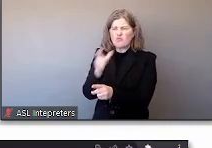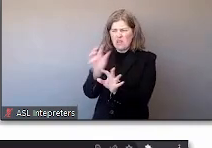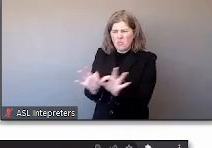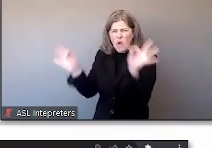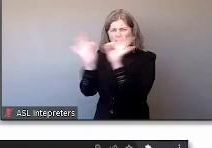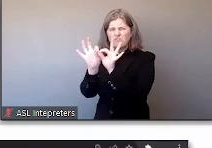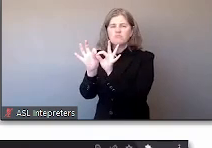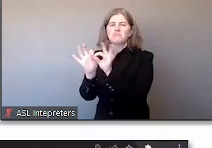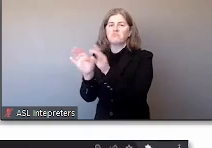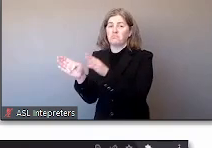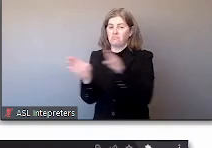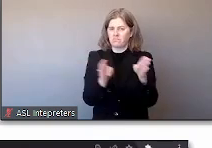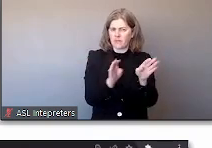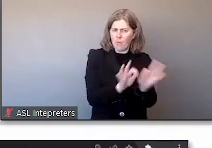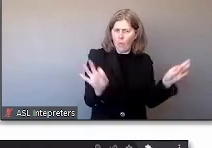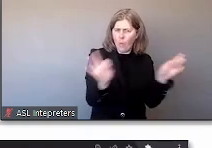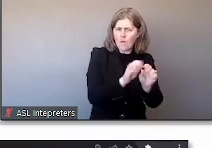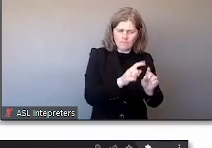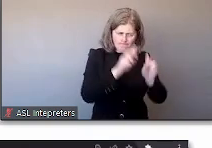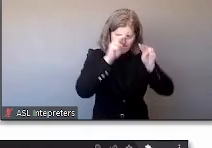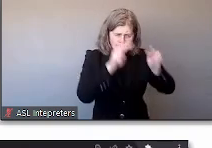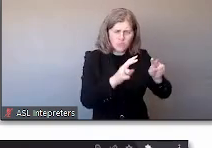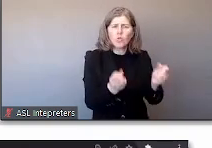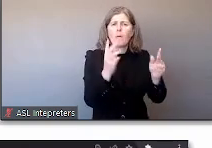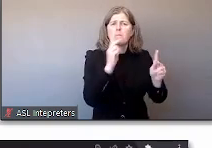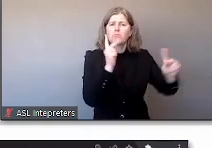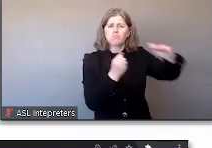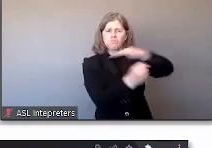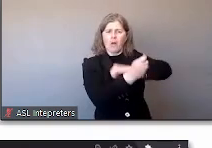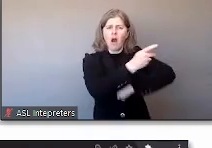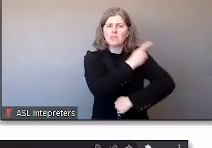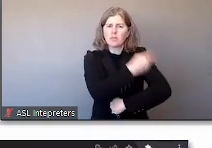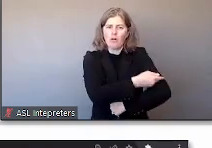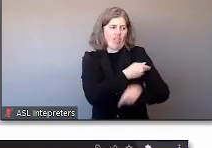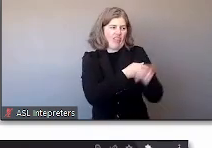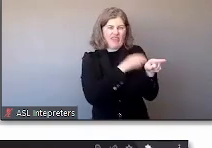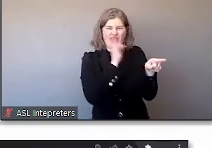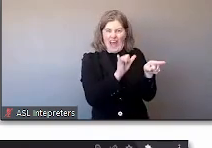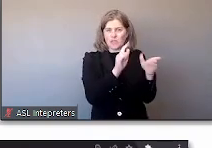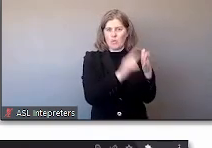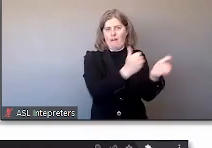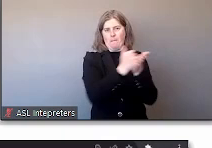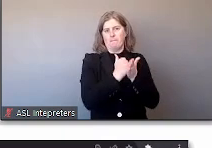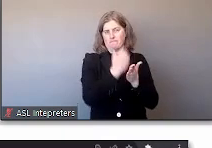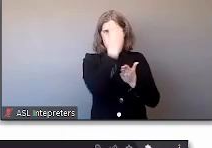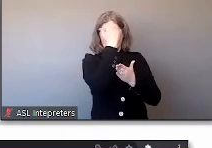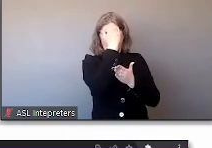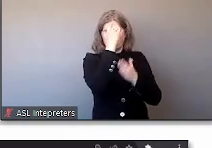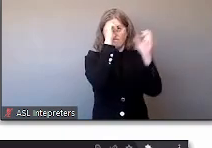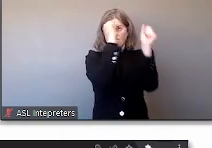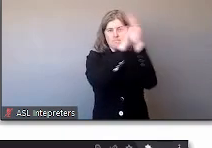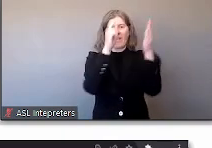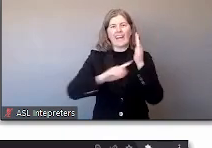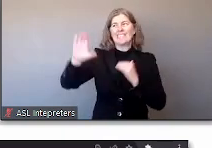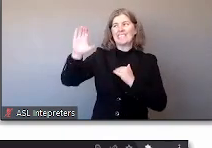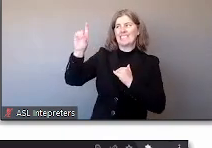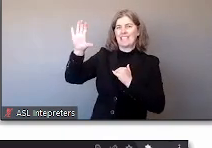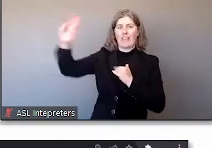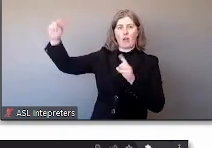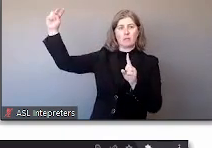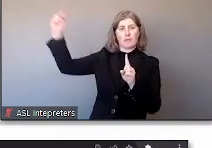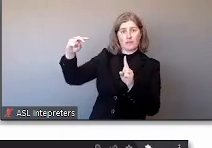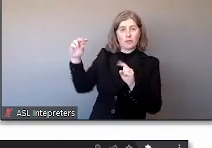important as hospitalizations. And that is what the stance that CDC has taken in their